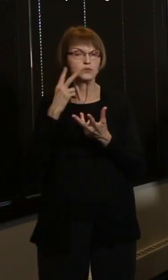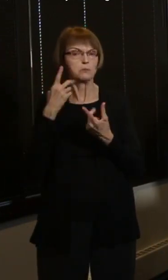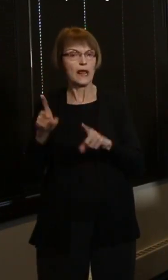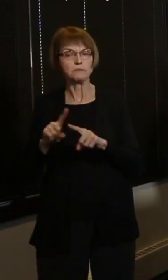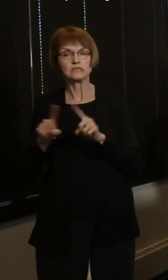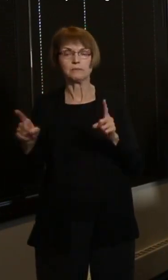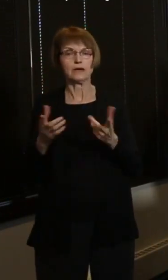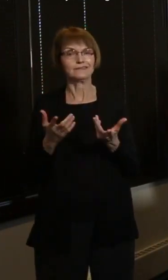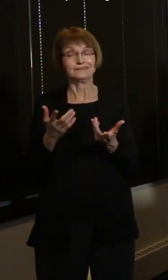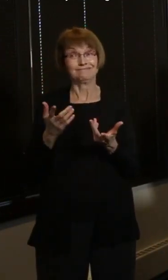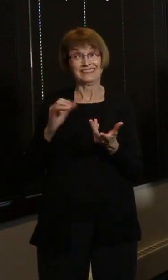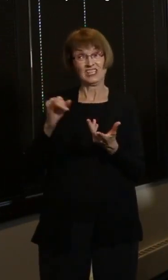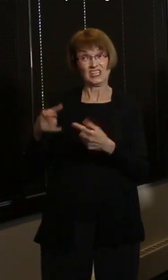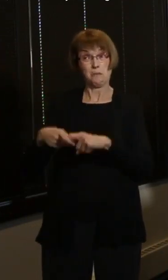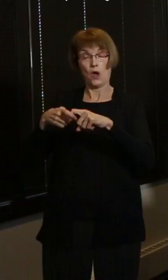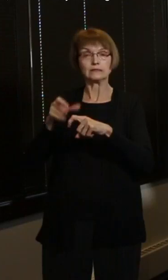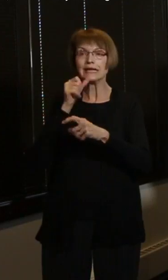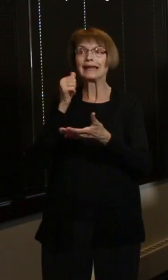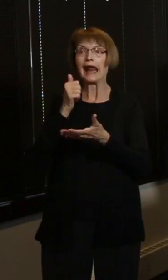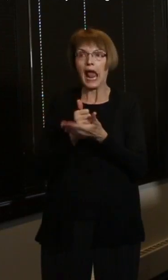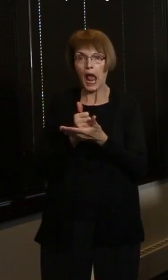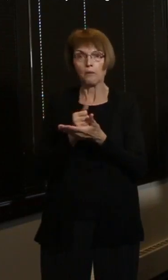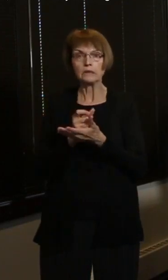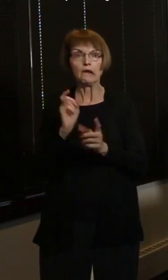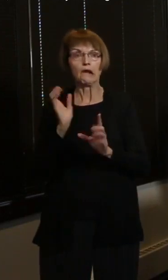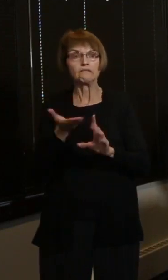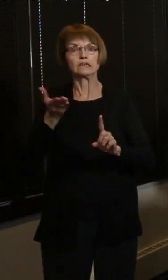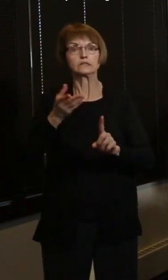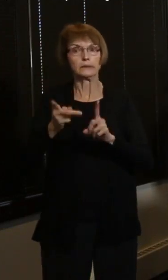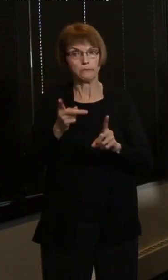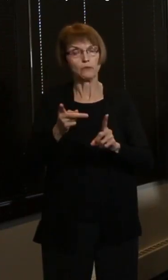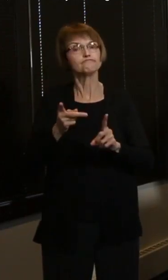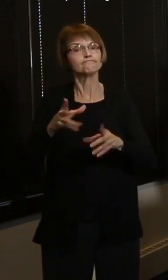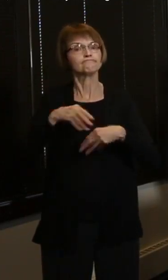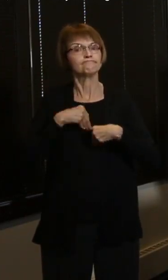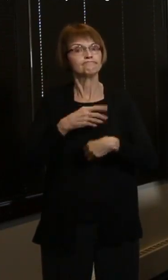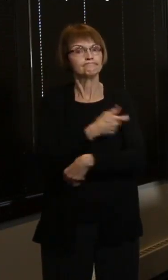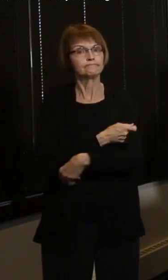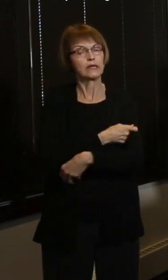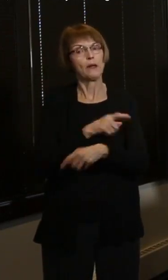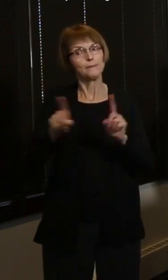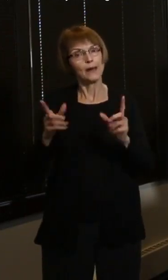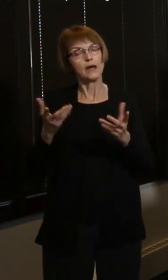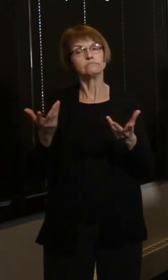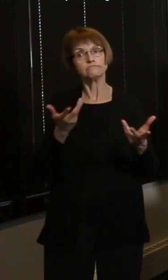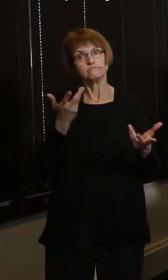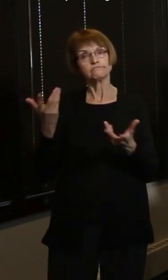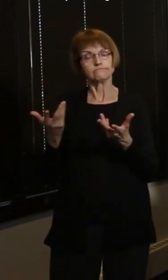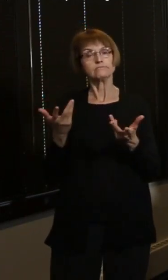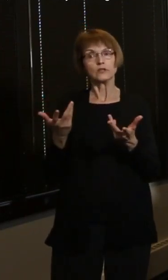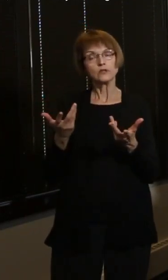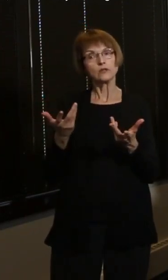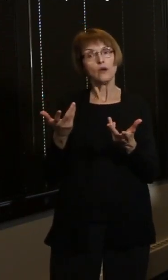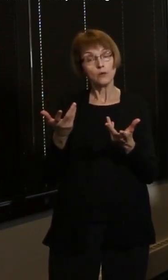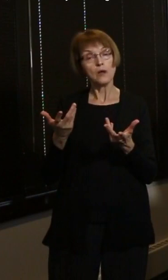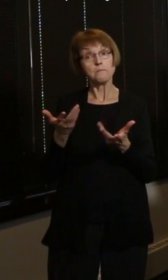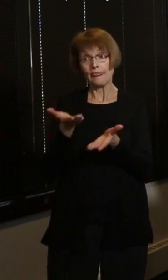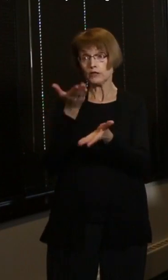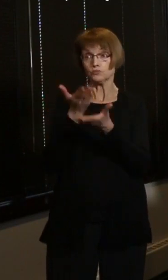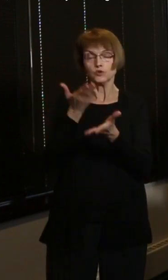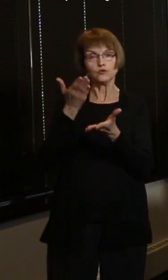it certainly doesn't help. But you know, it does, you know, highlight that there is a robust system